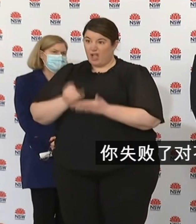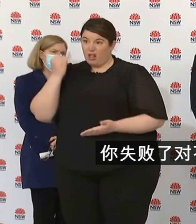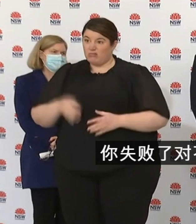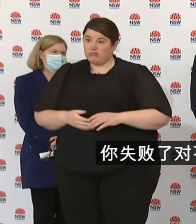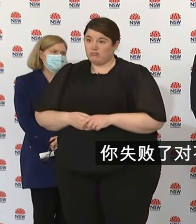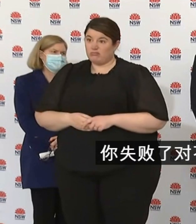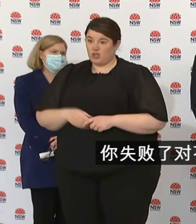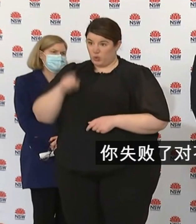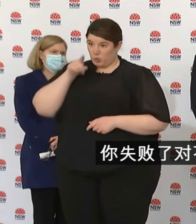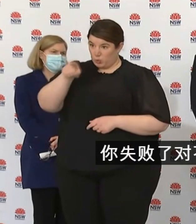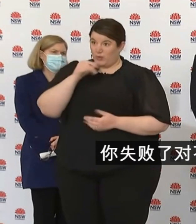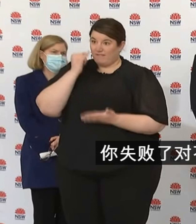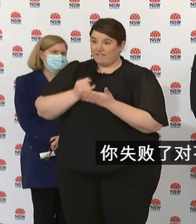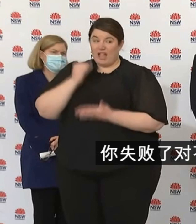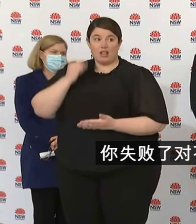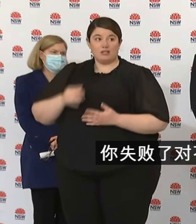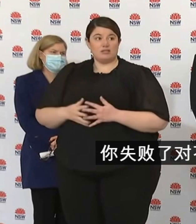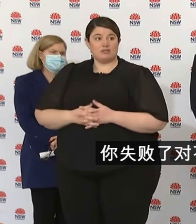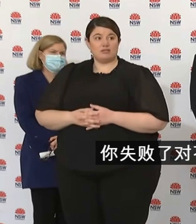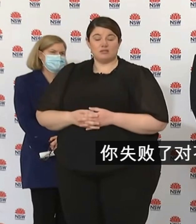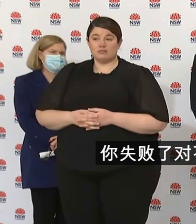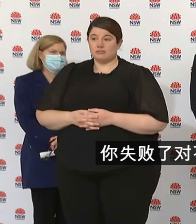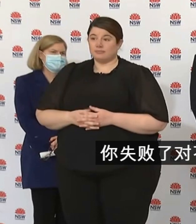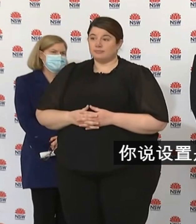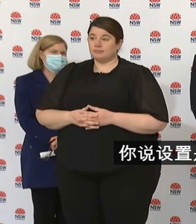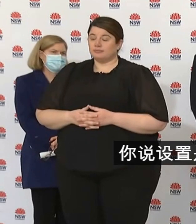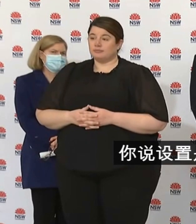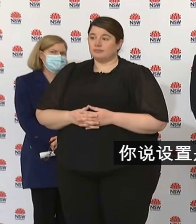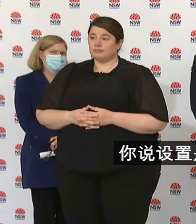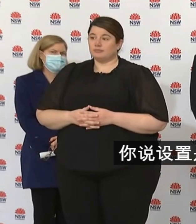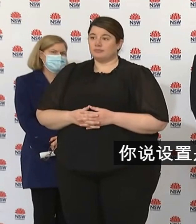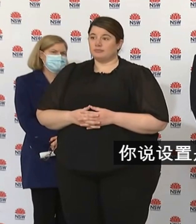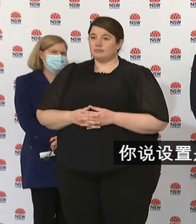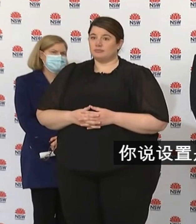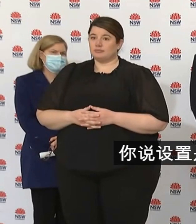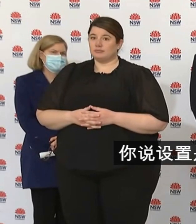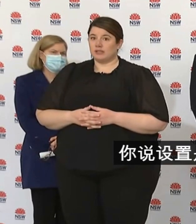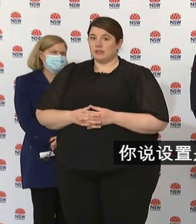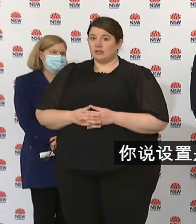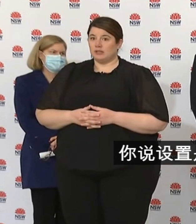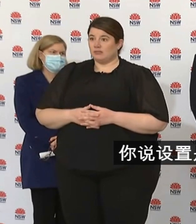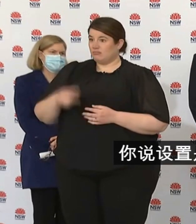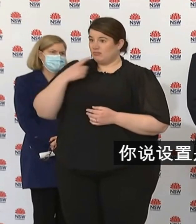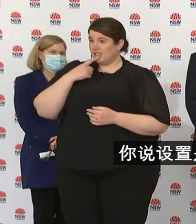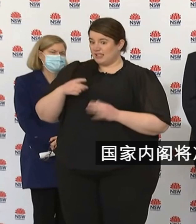you have failed. Sorry, if I can just finish. And you said the settings were right. That's not true. And